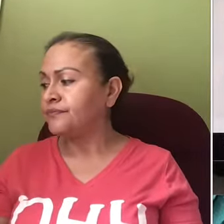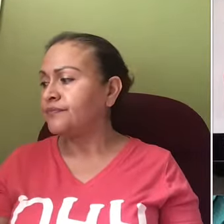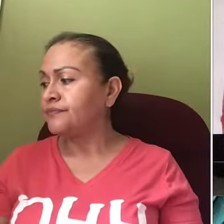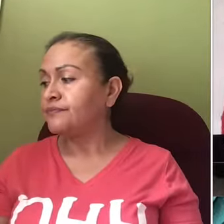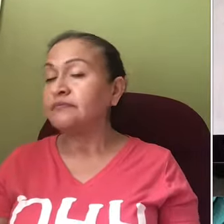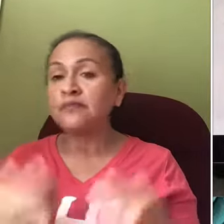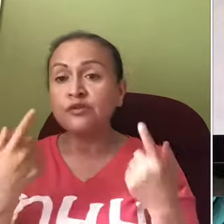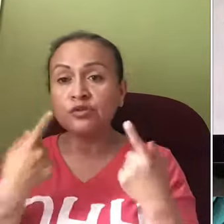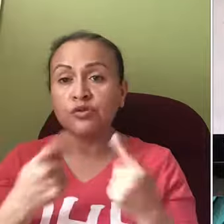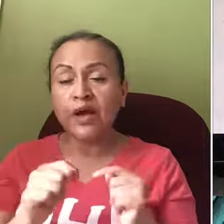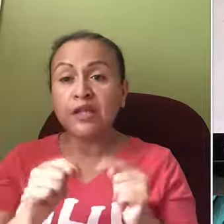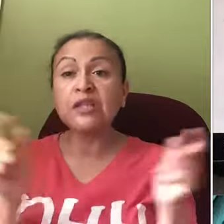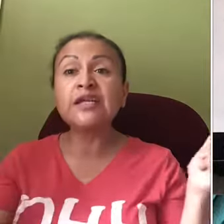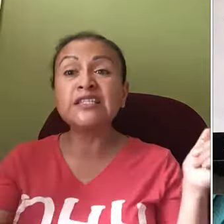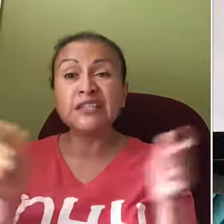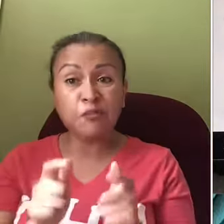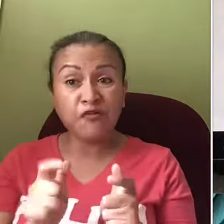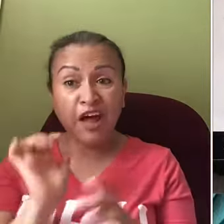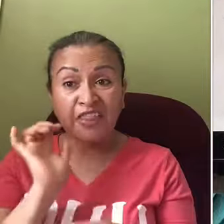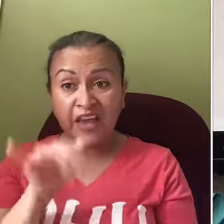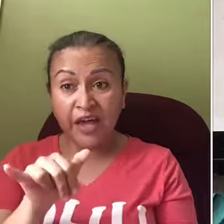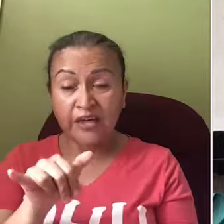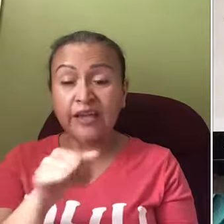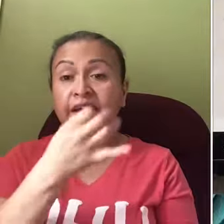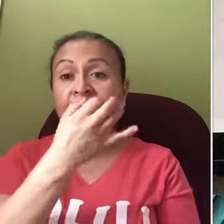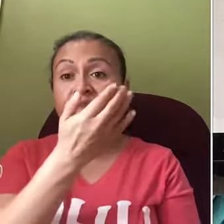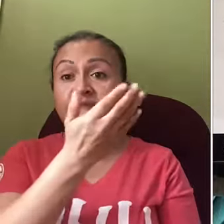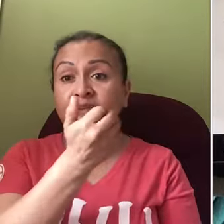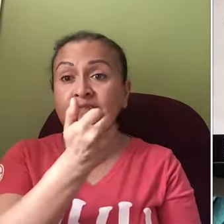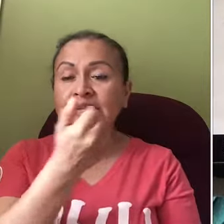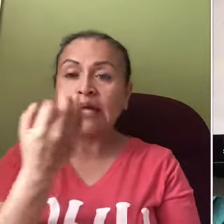Now we try to see, can we simplify those at all? 15 to 19?